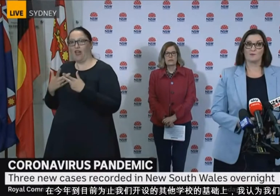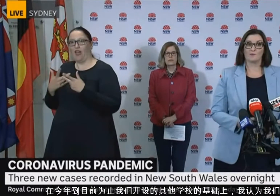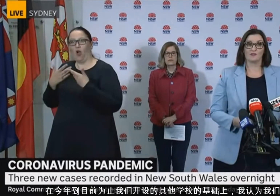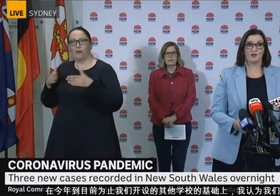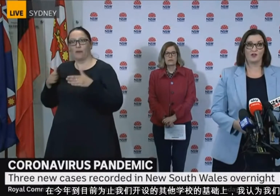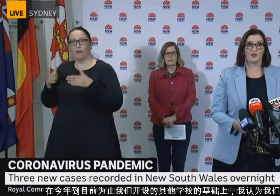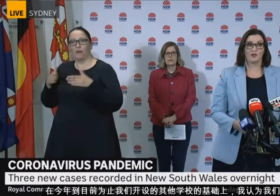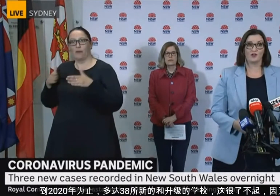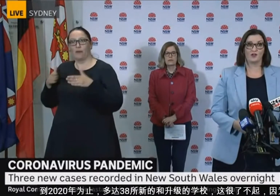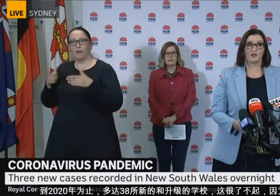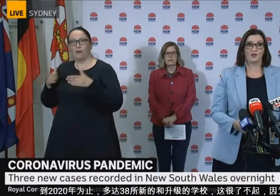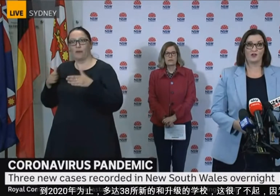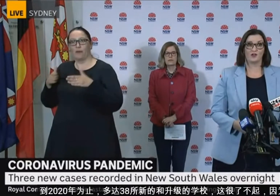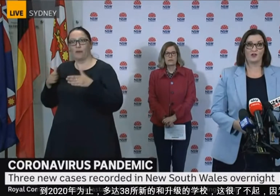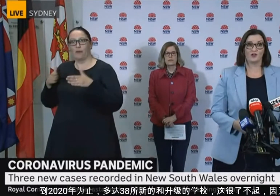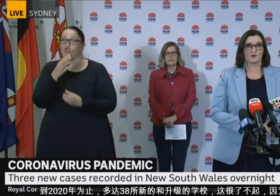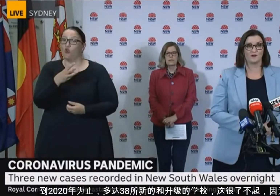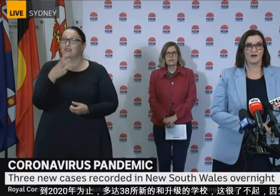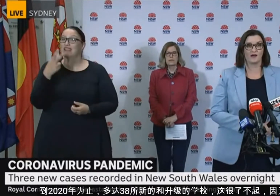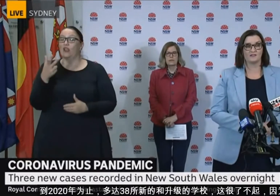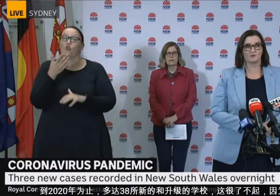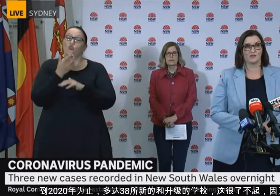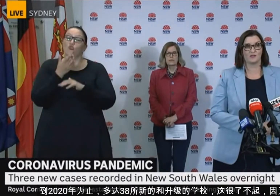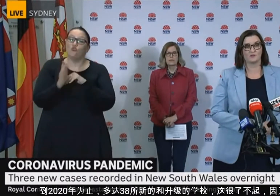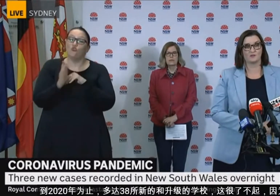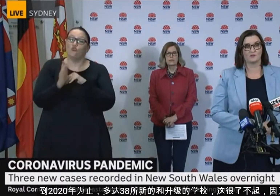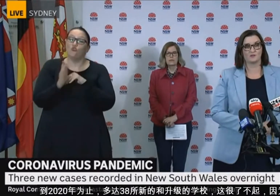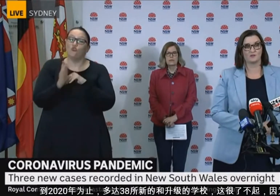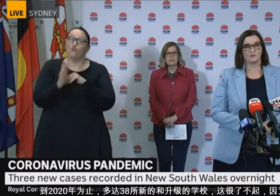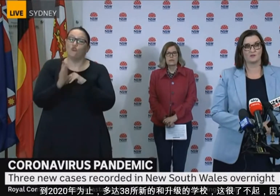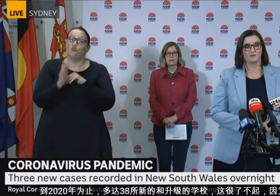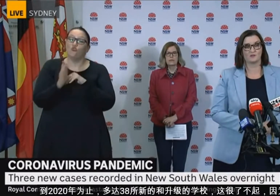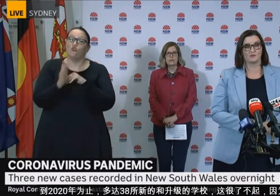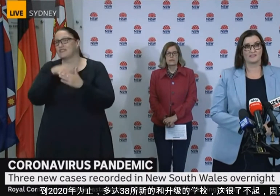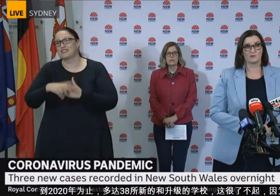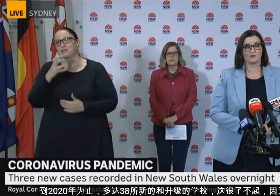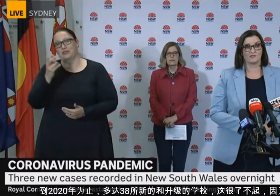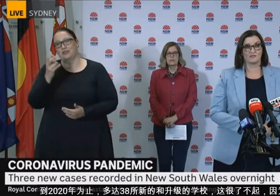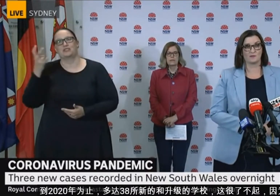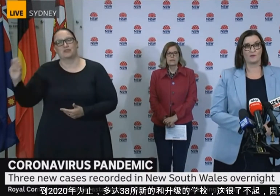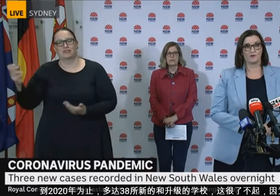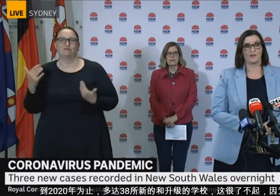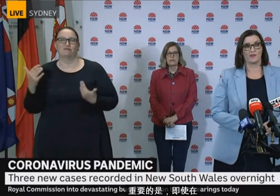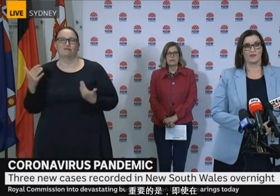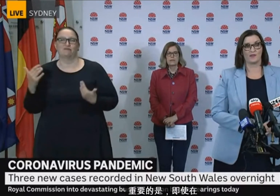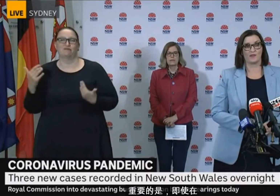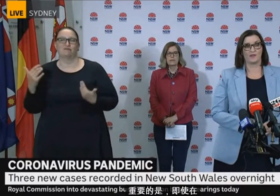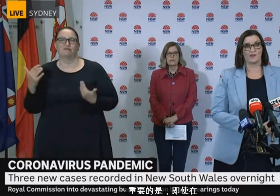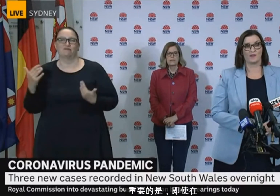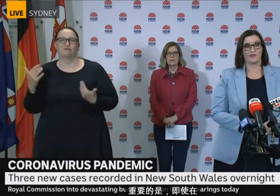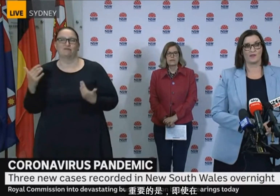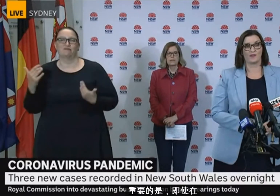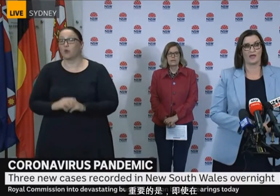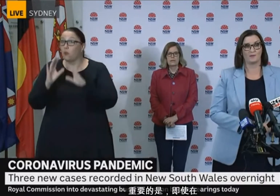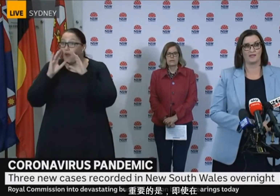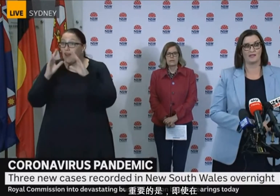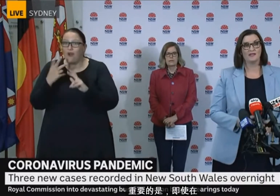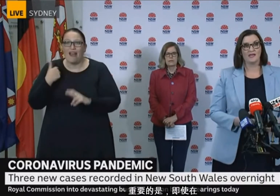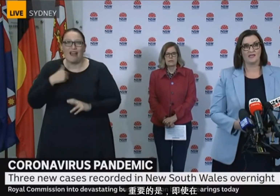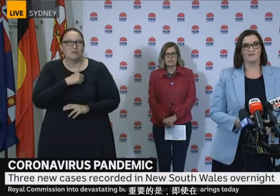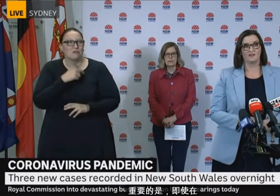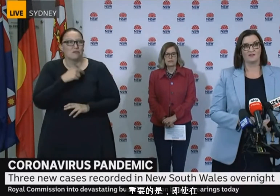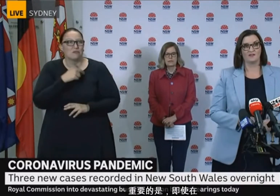open so far this year. I think we're up to 38 new and upgraded schools so far in 2020, which is fantastic because it's important that we keep